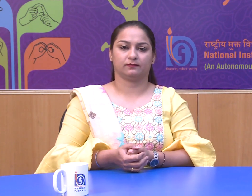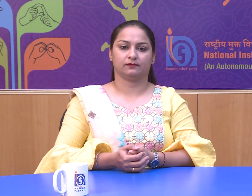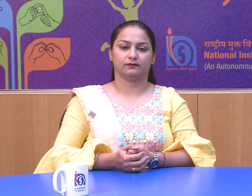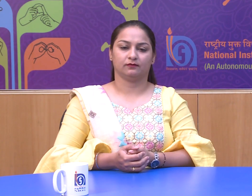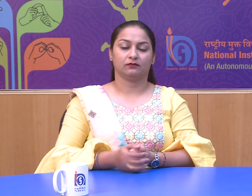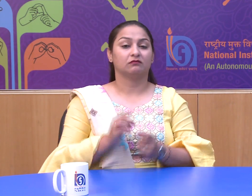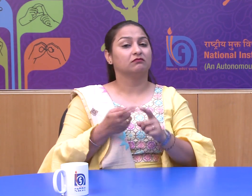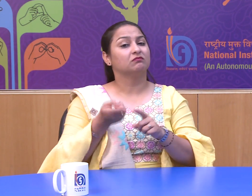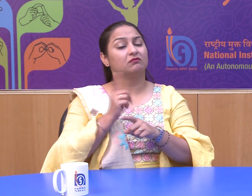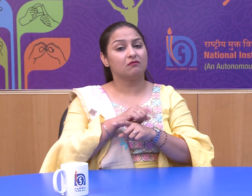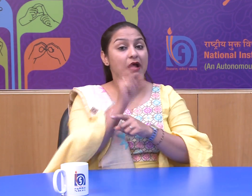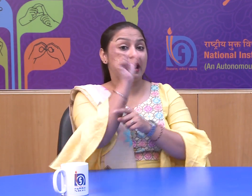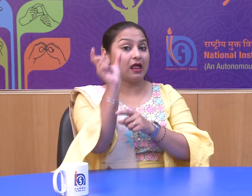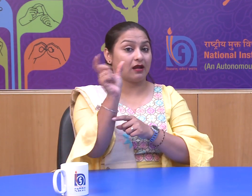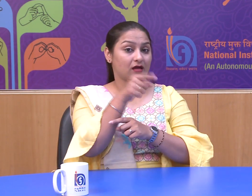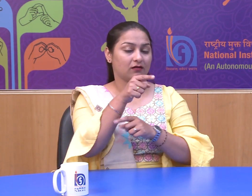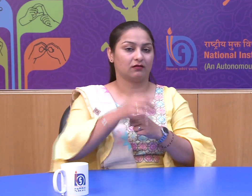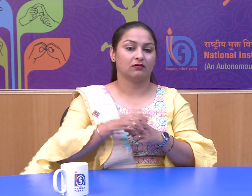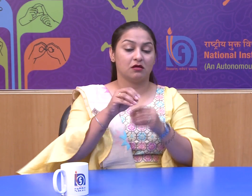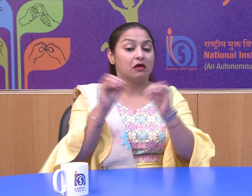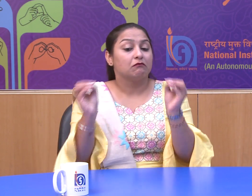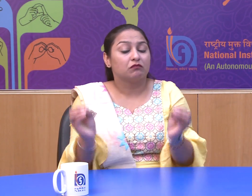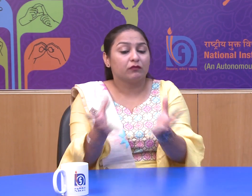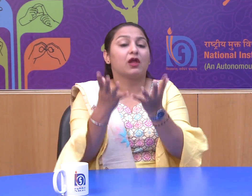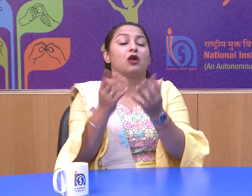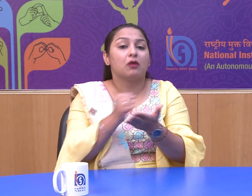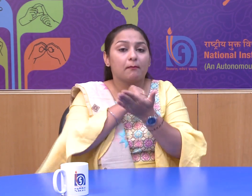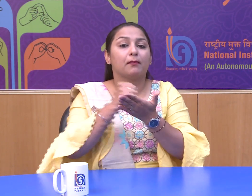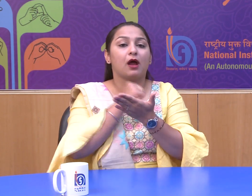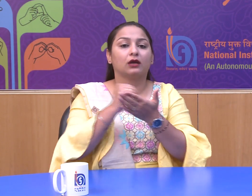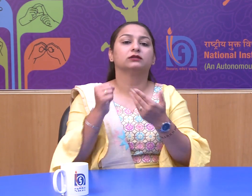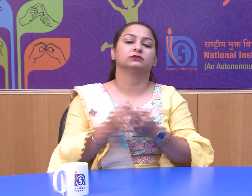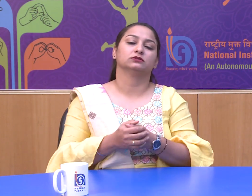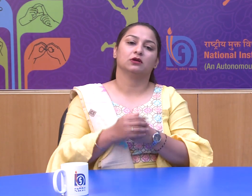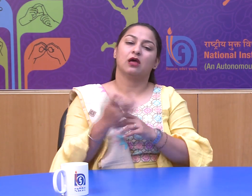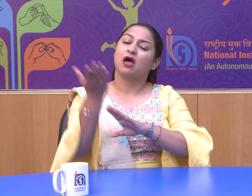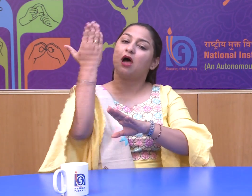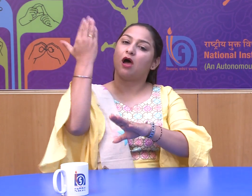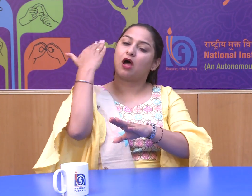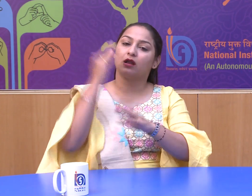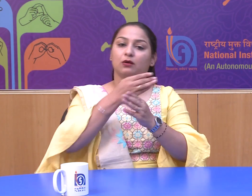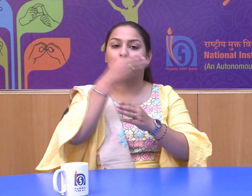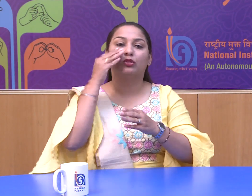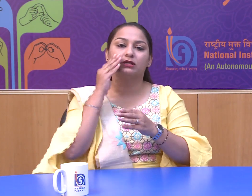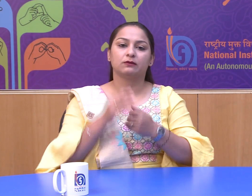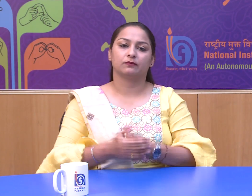while the latter continued the practices of earlier Buddhism.